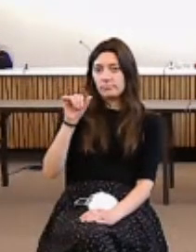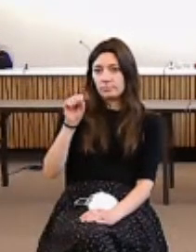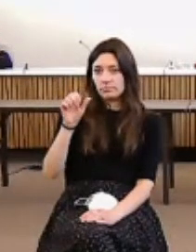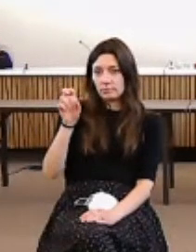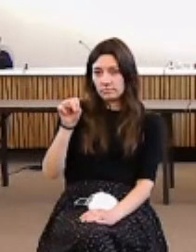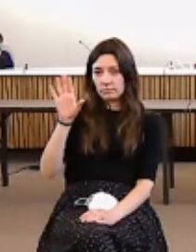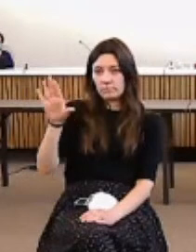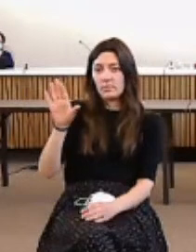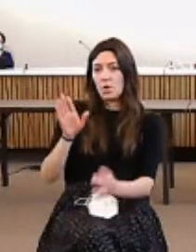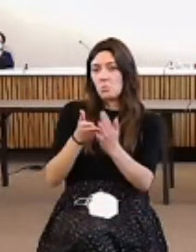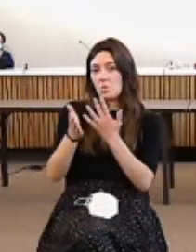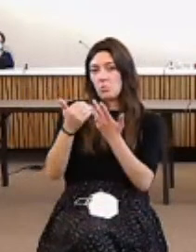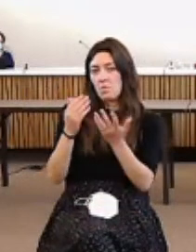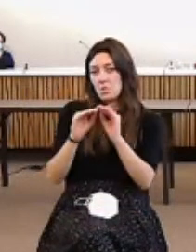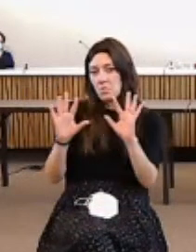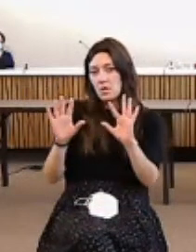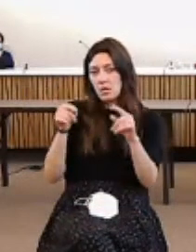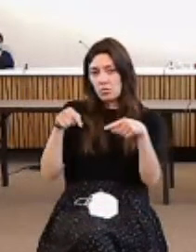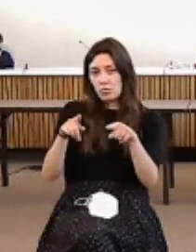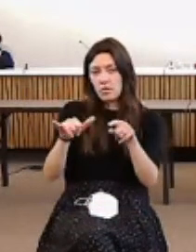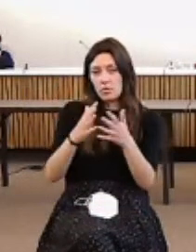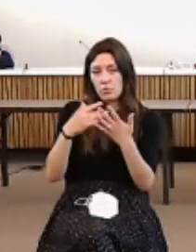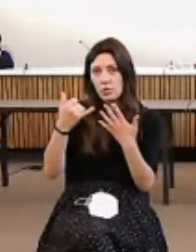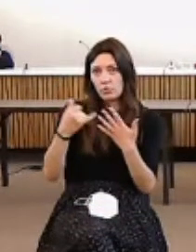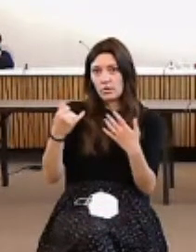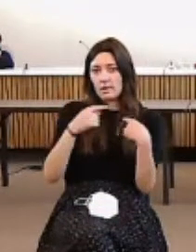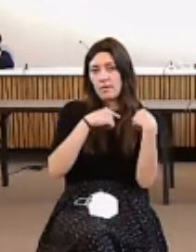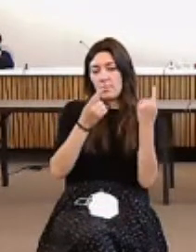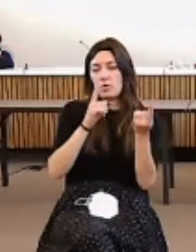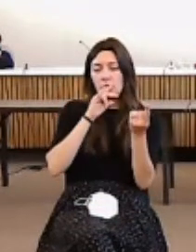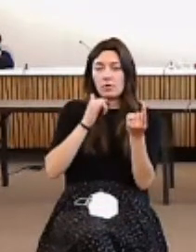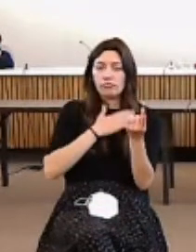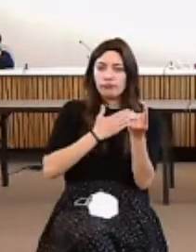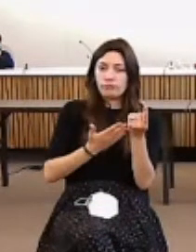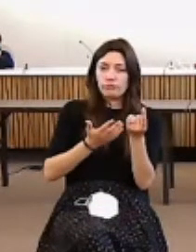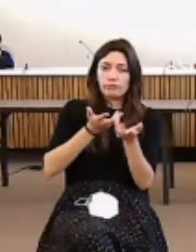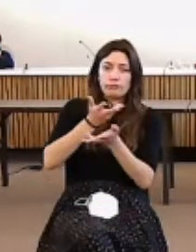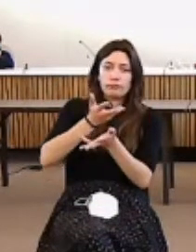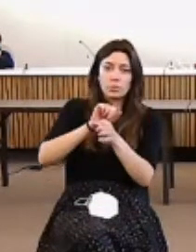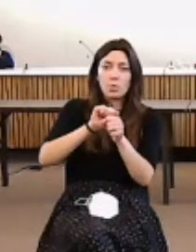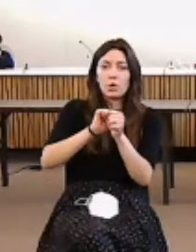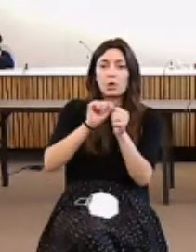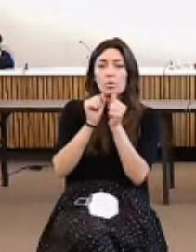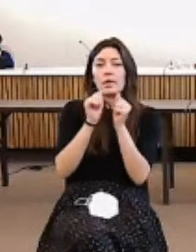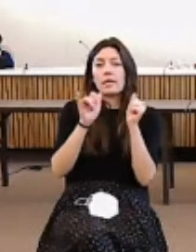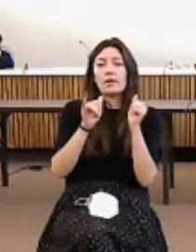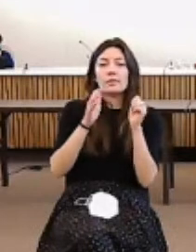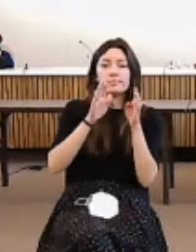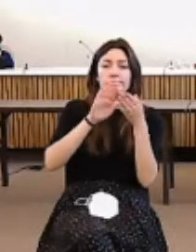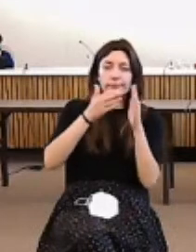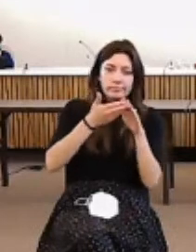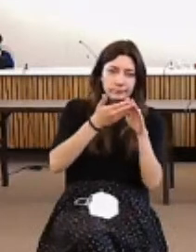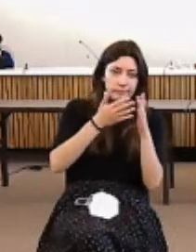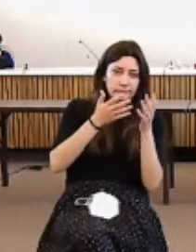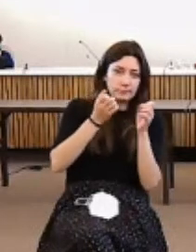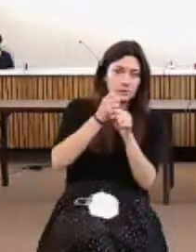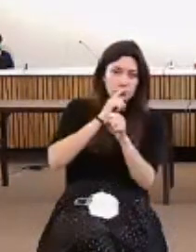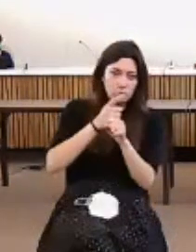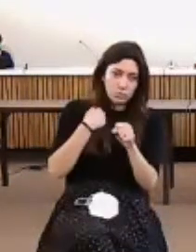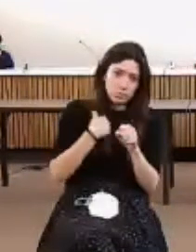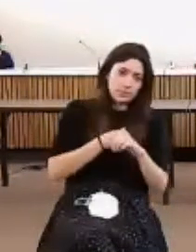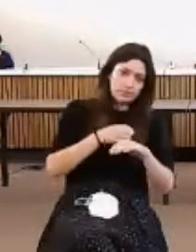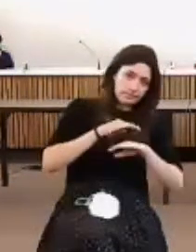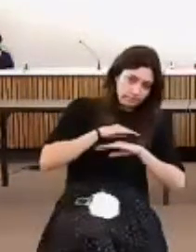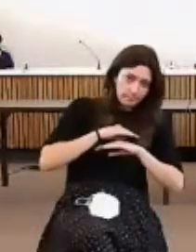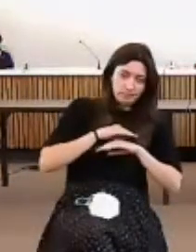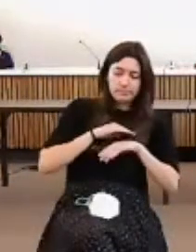transparency throughout this entire project. They've been really willing to work with the neighbors and make sure that the town and the neighbors are getting something